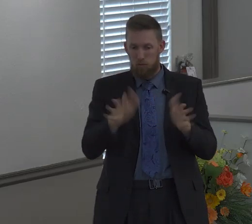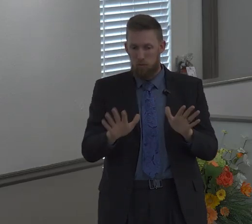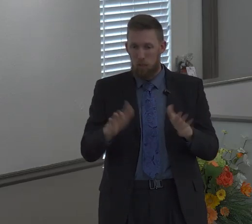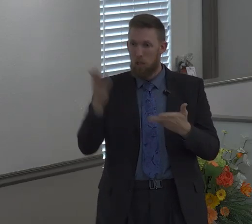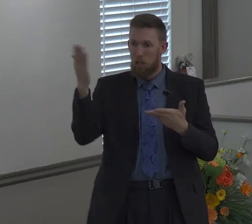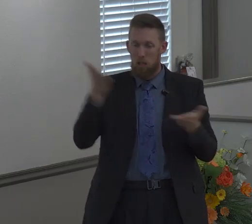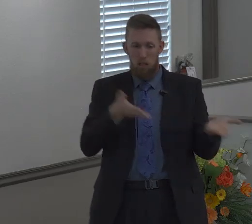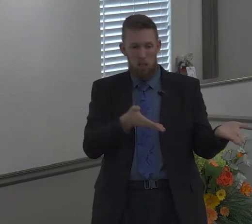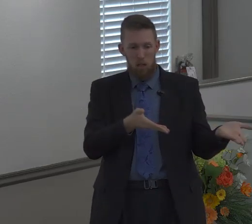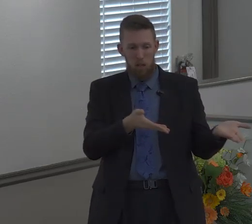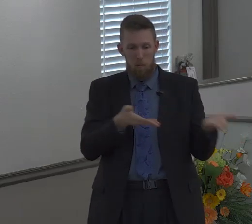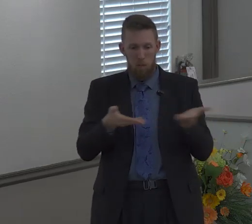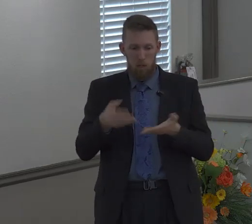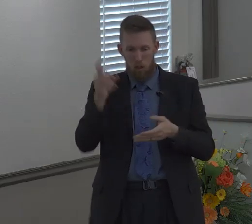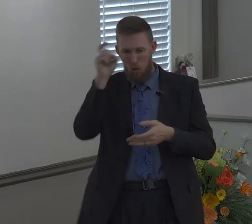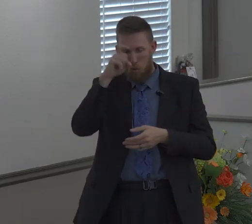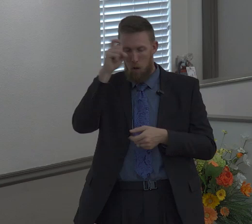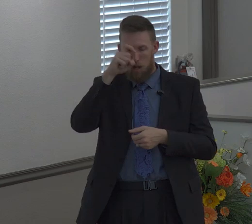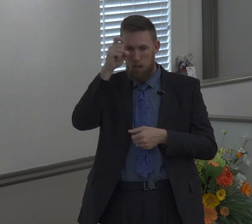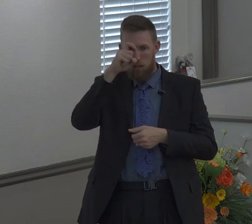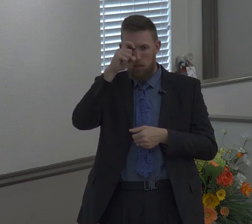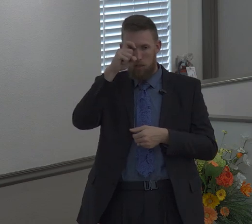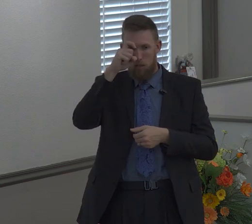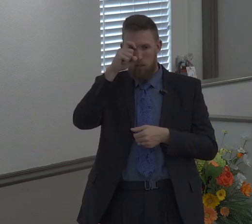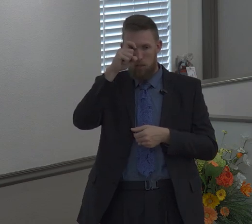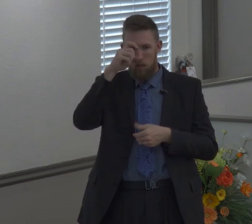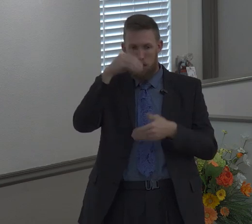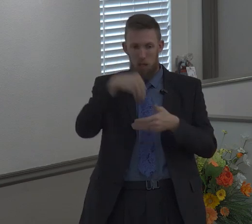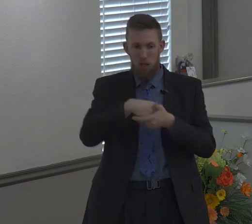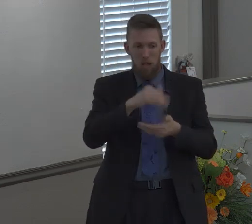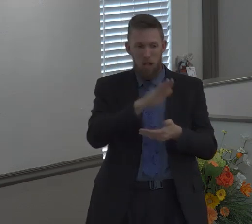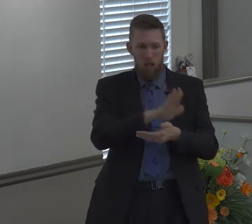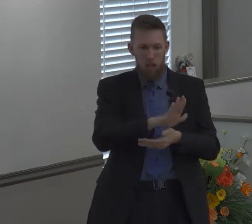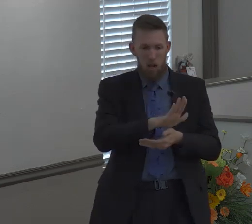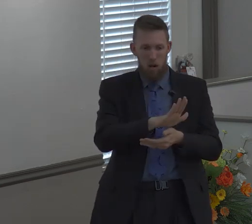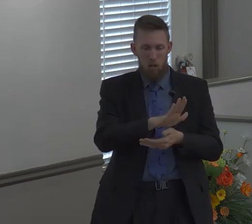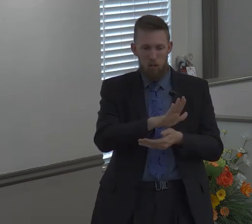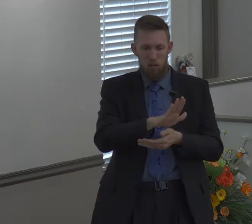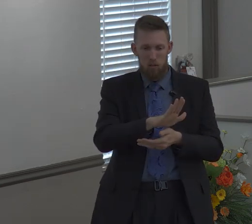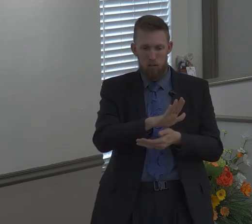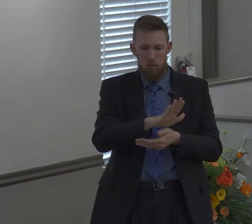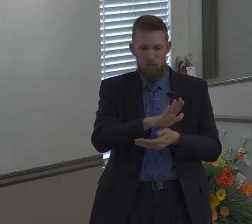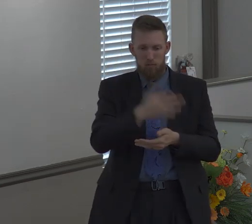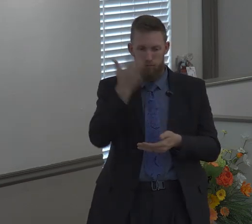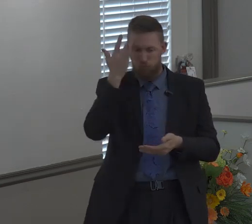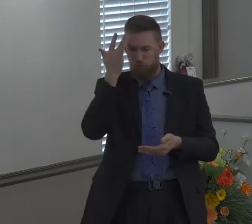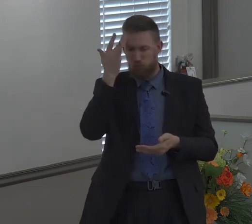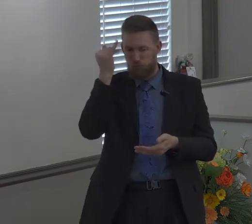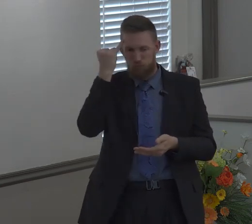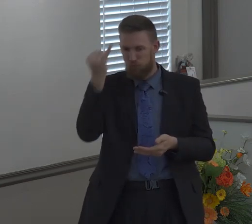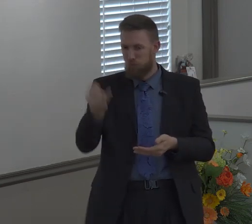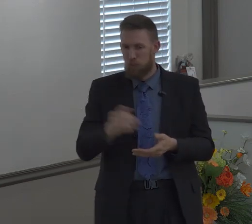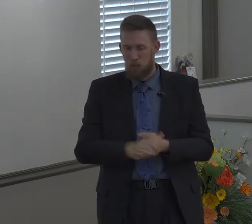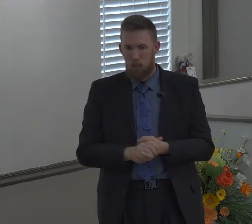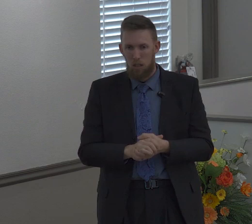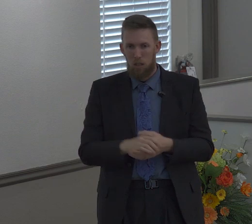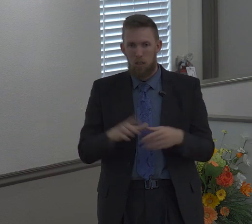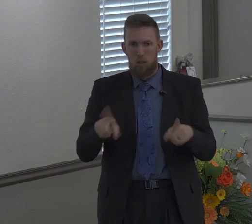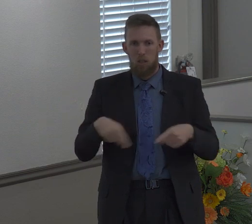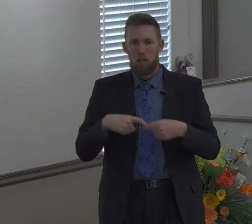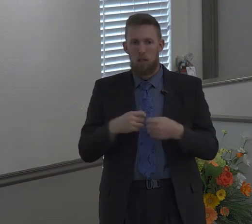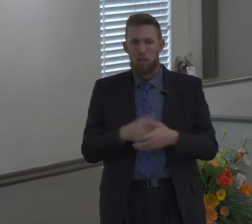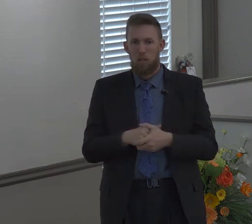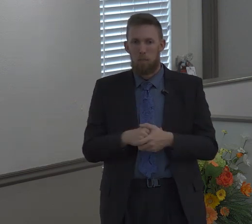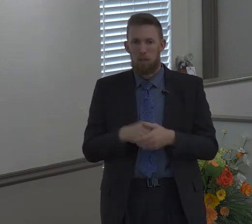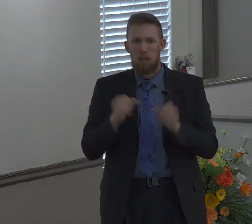For it is written, he taketh the wise. Notice, he taketh the wise in their own craftiness. Have you ever told yourself a